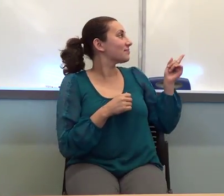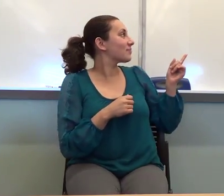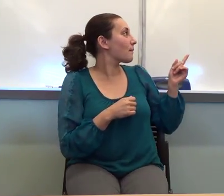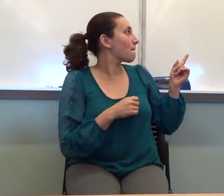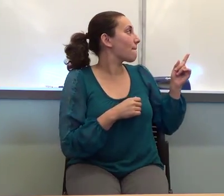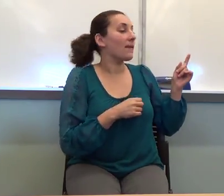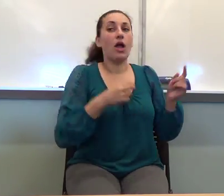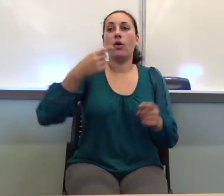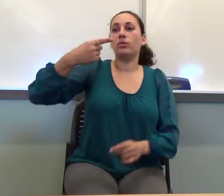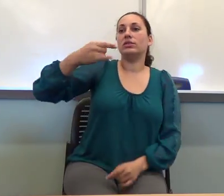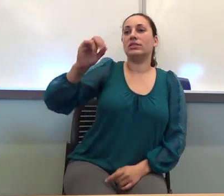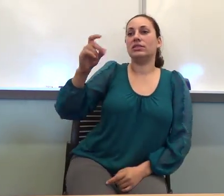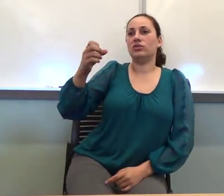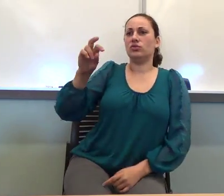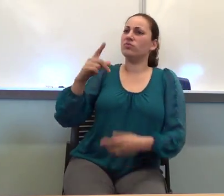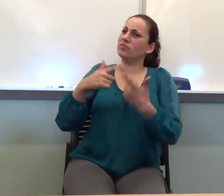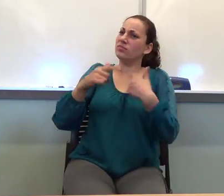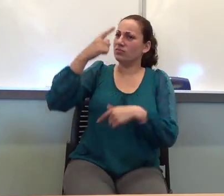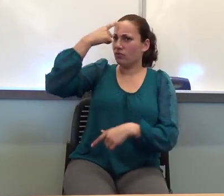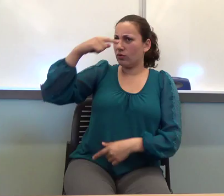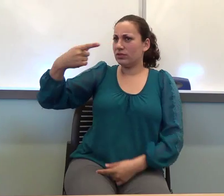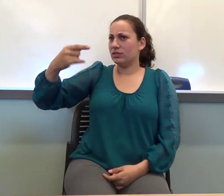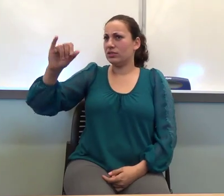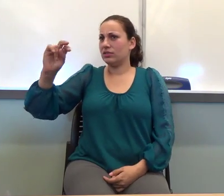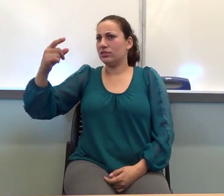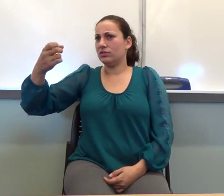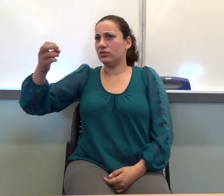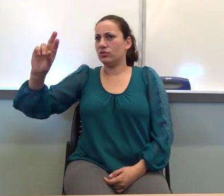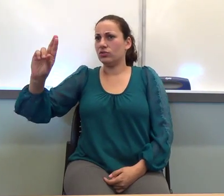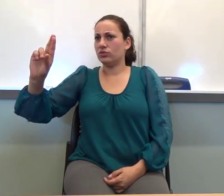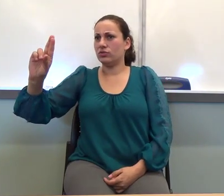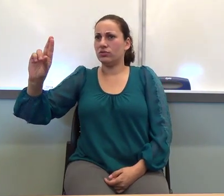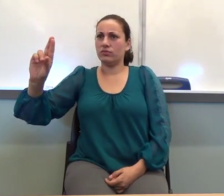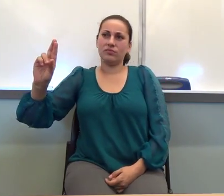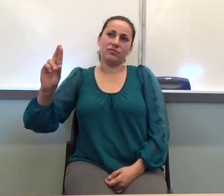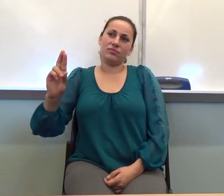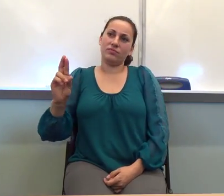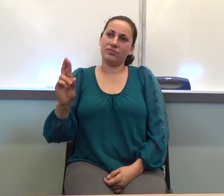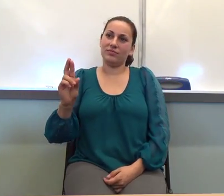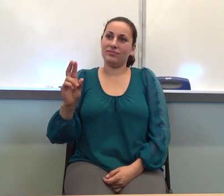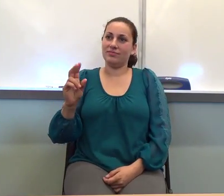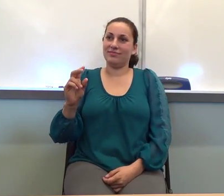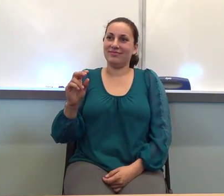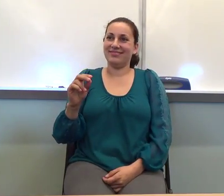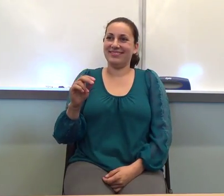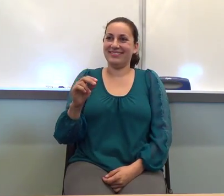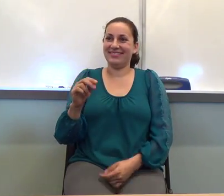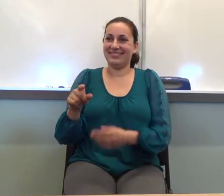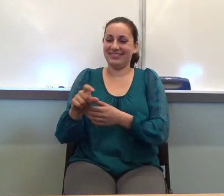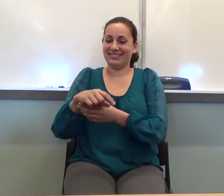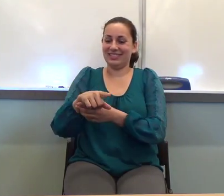on the side of the can. 65 grams, oh wow, 47 grams,